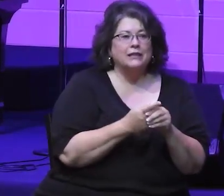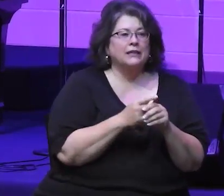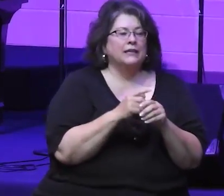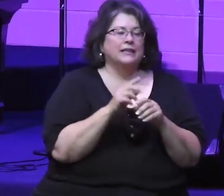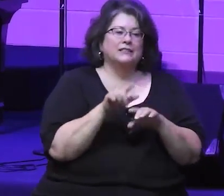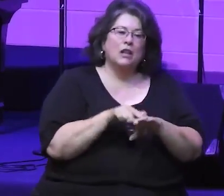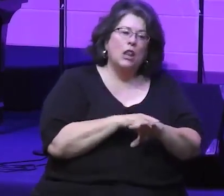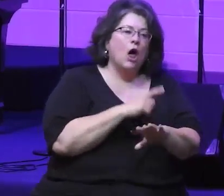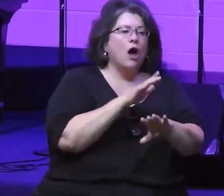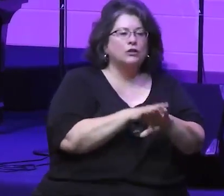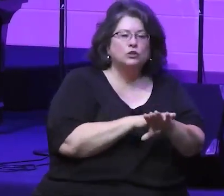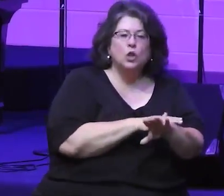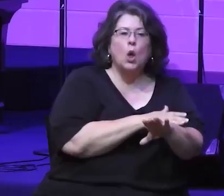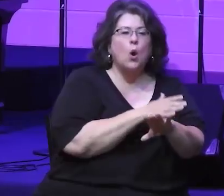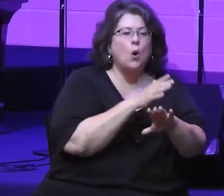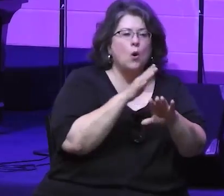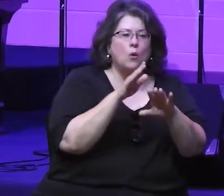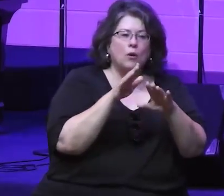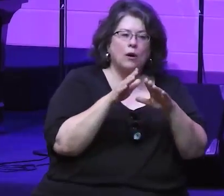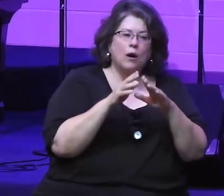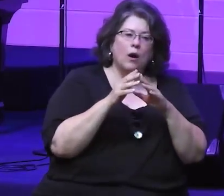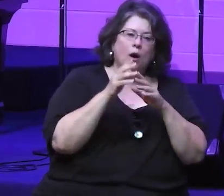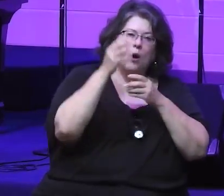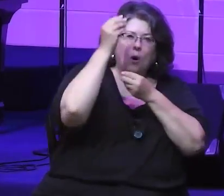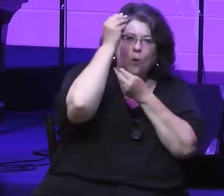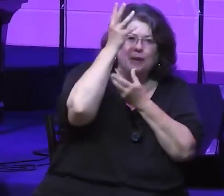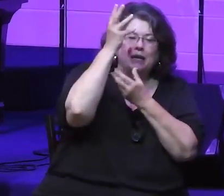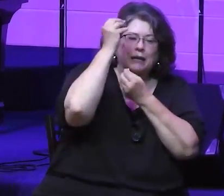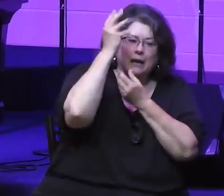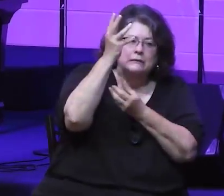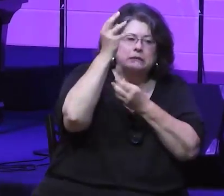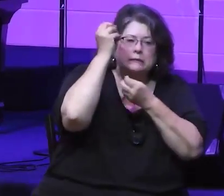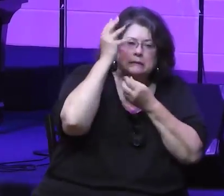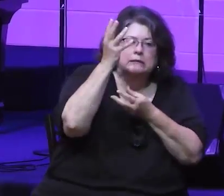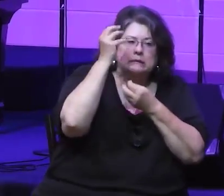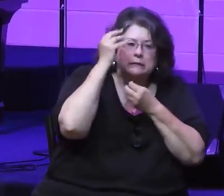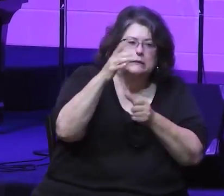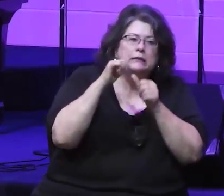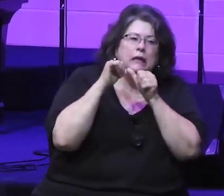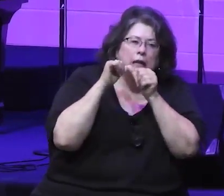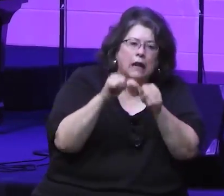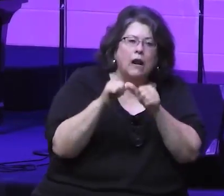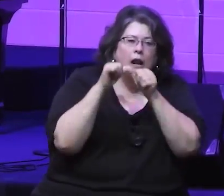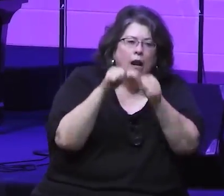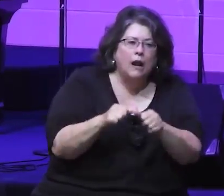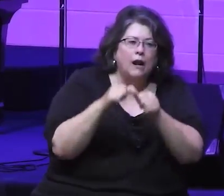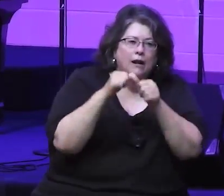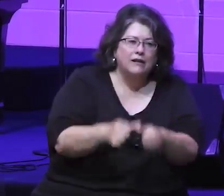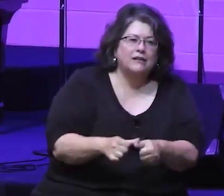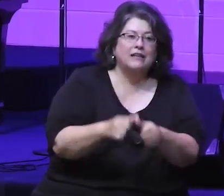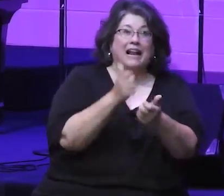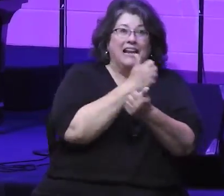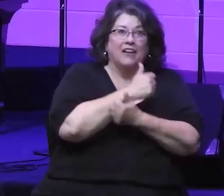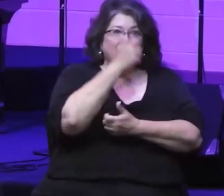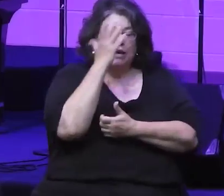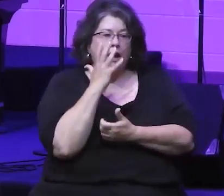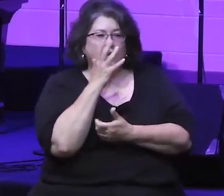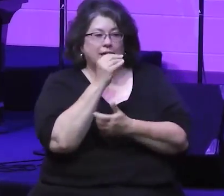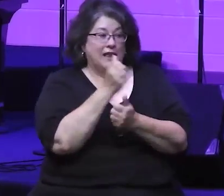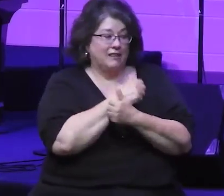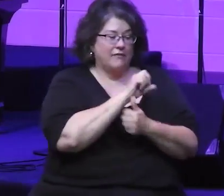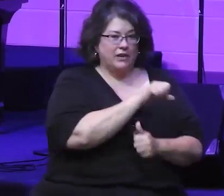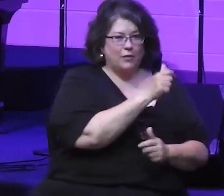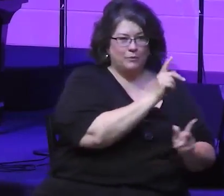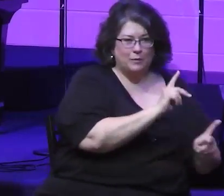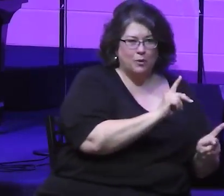direction of taking everything that we have and putting it into 2 motivations. What can I do to love God with it, and what can I do to love others